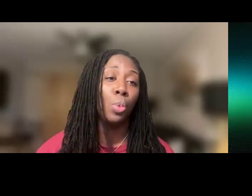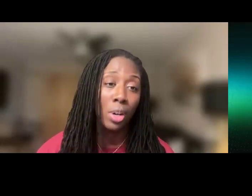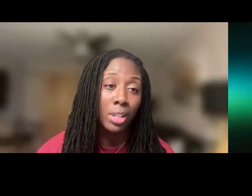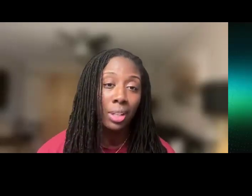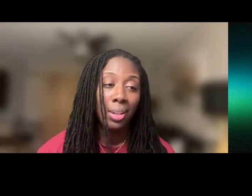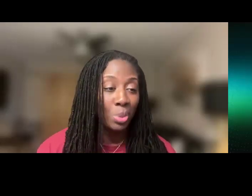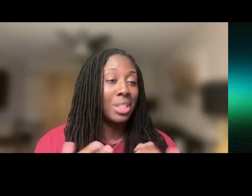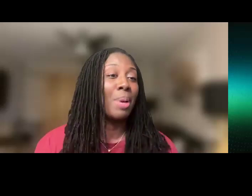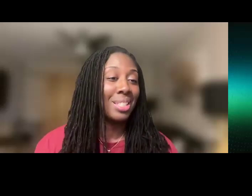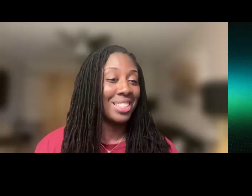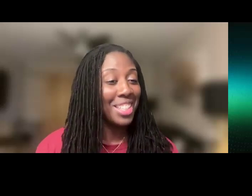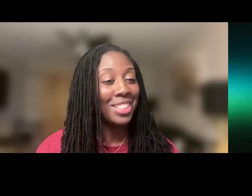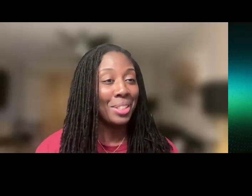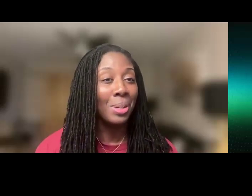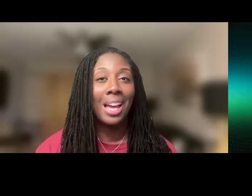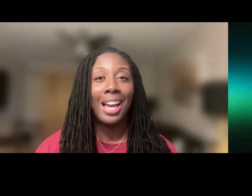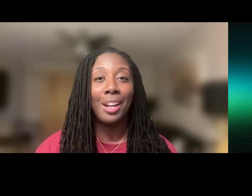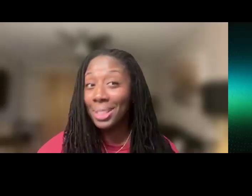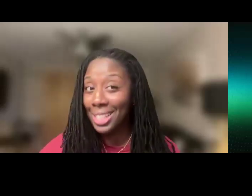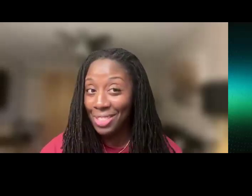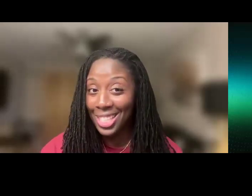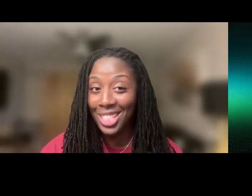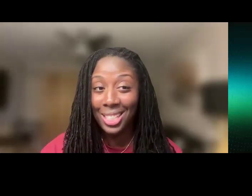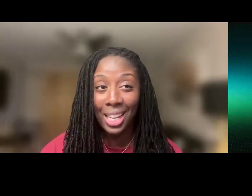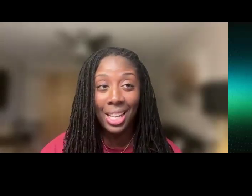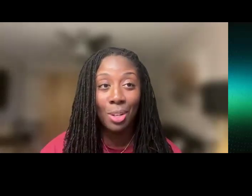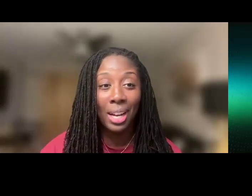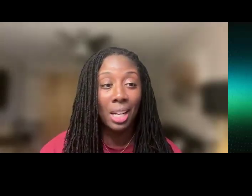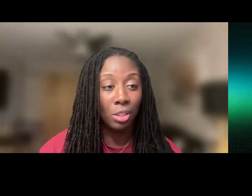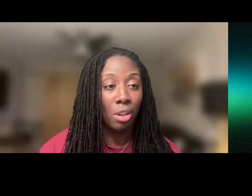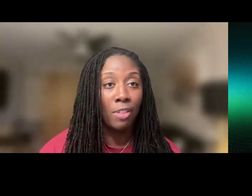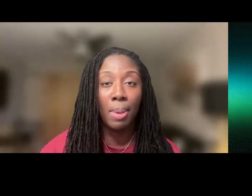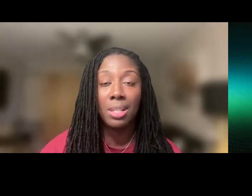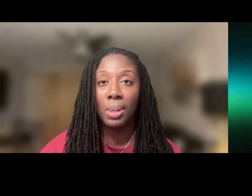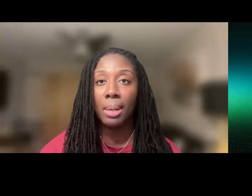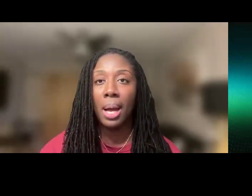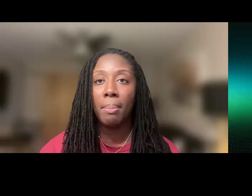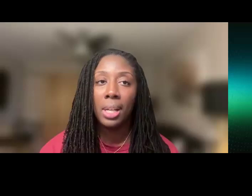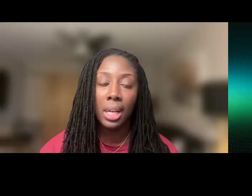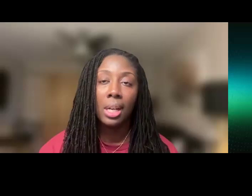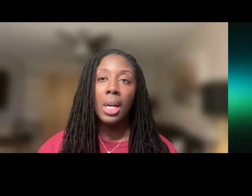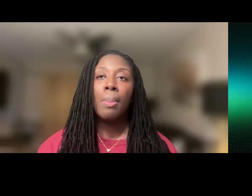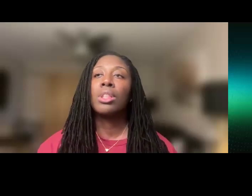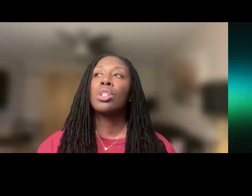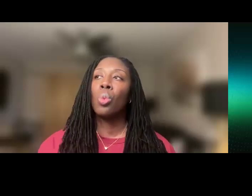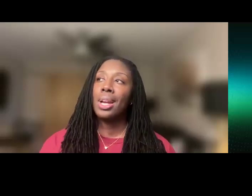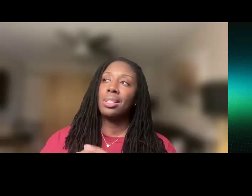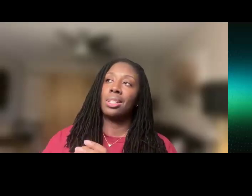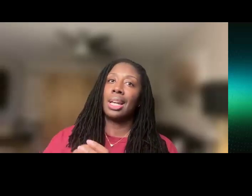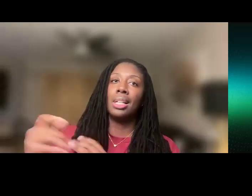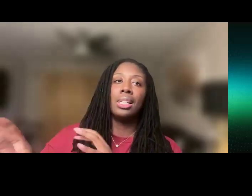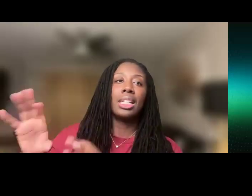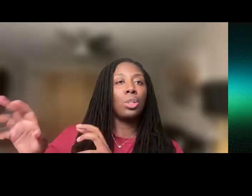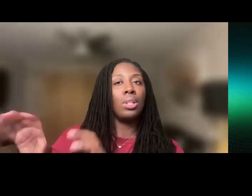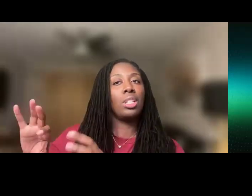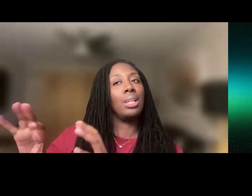don't know if it'll work. Which she's basically telling you, I don't believe this just yet. And so I got a little nervous about spending my money. But there's ways